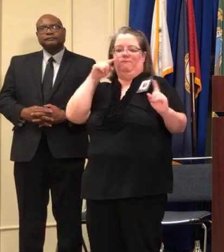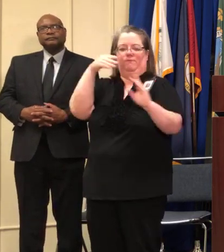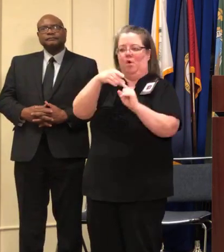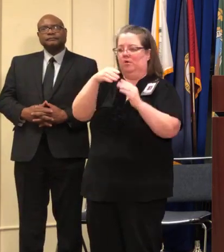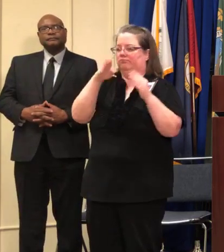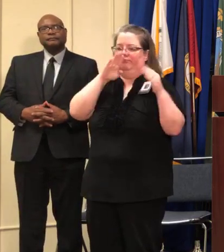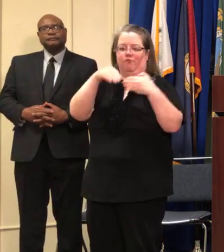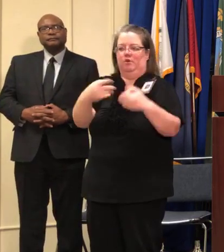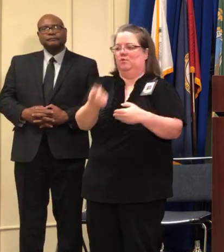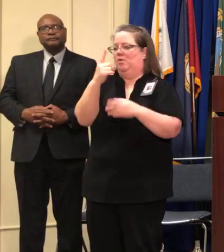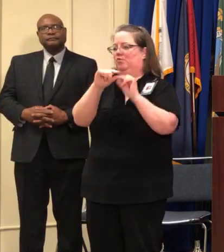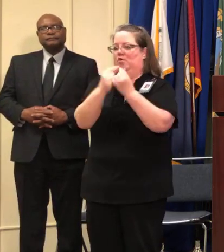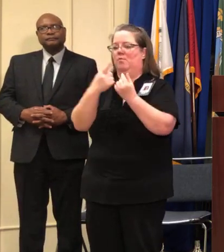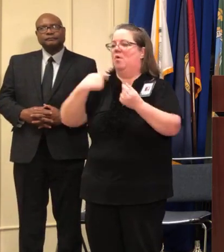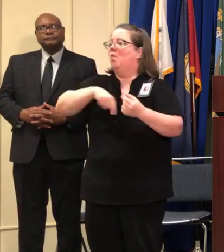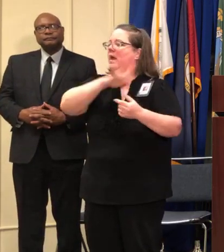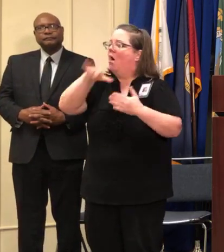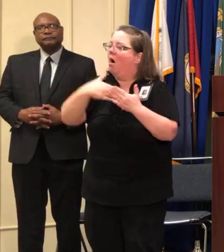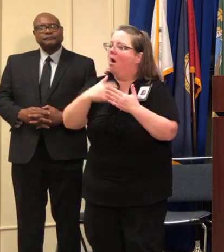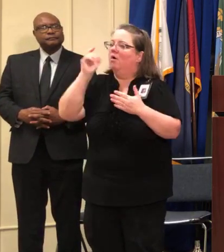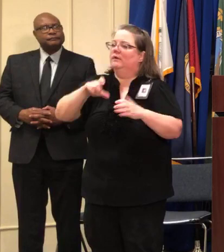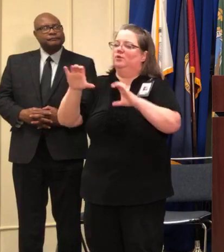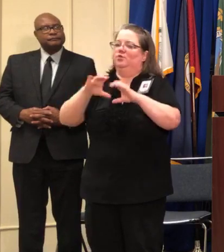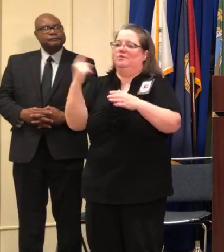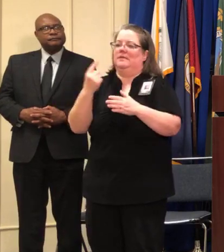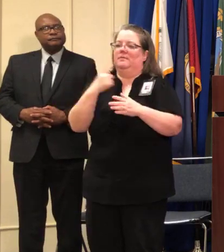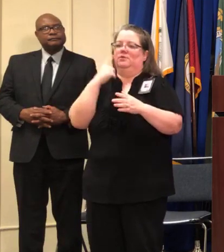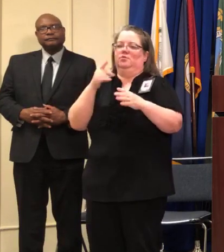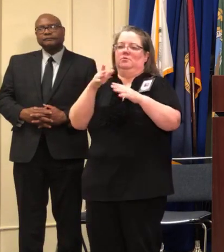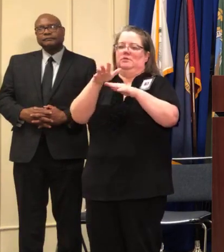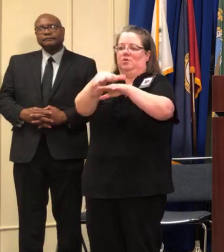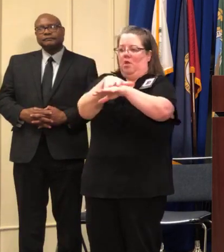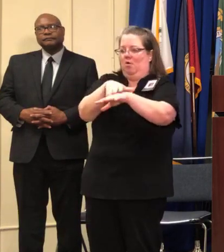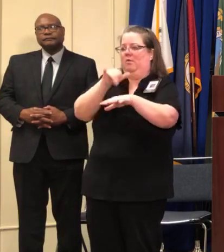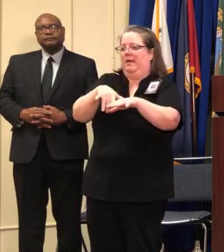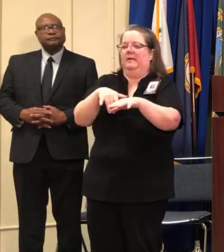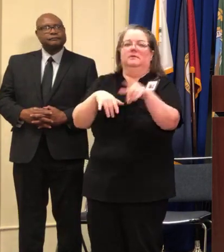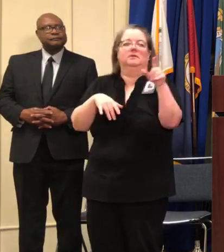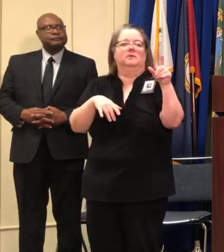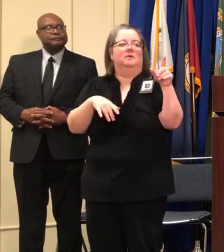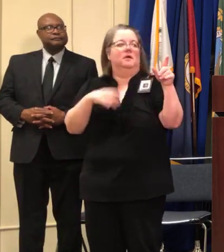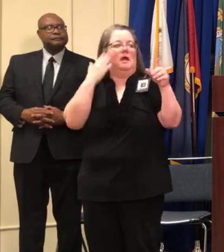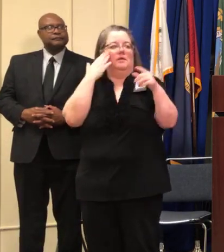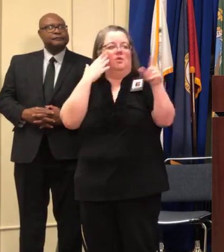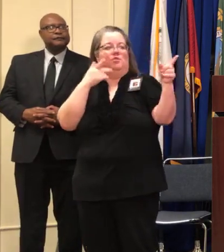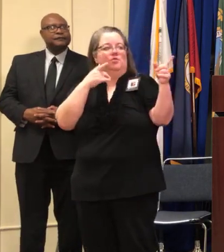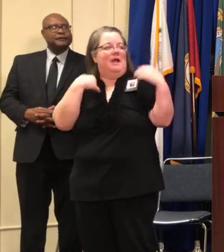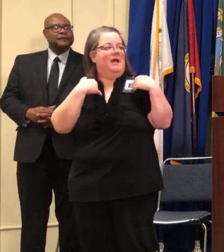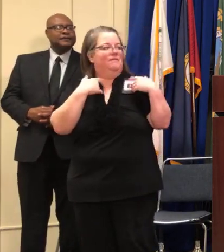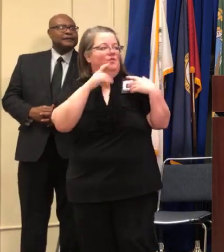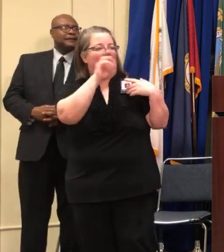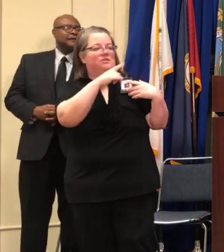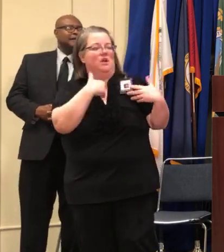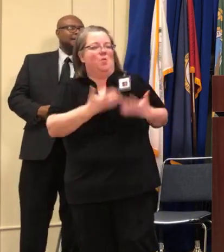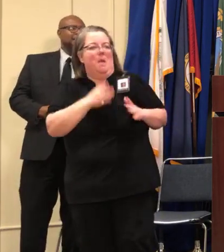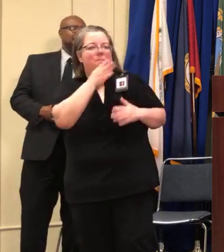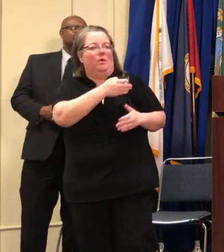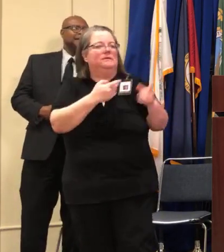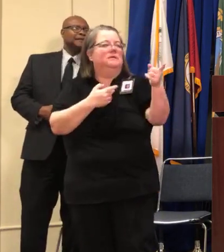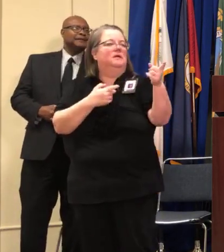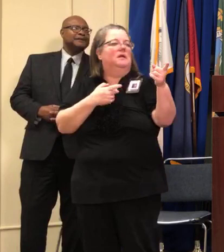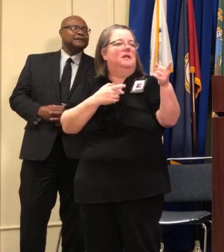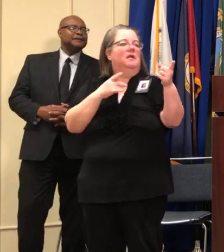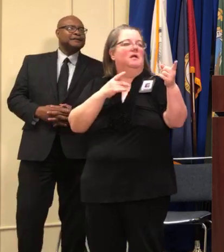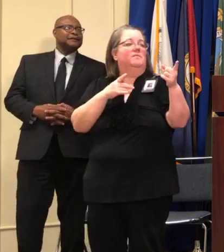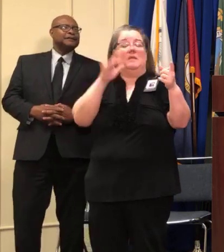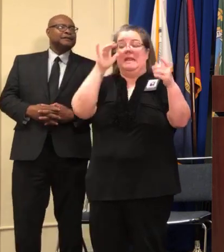all have something that we need to do to make an impact here. I know you've had a question, I don't mean to point, but go ahead. Those who